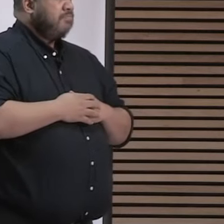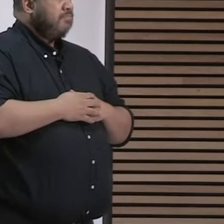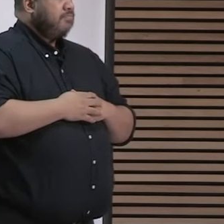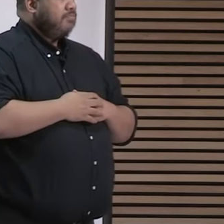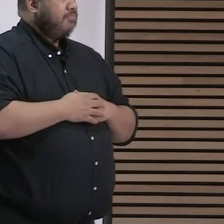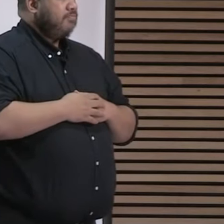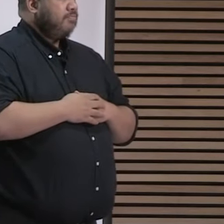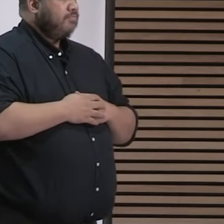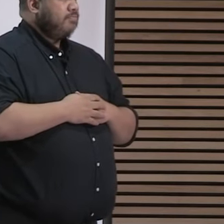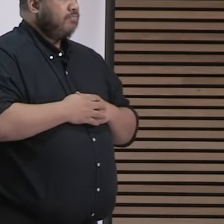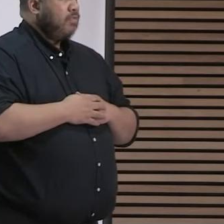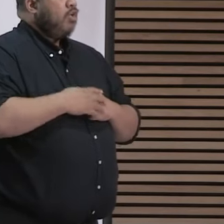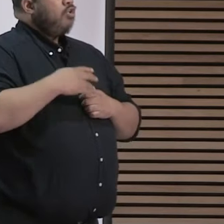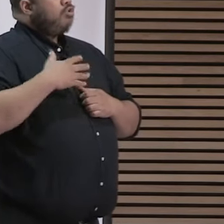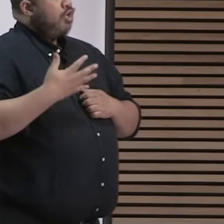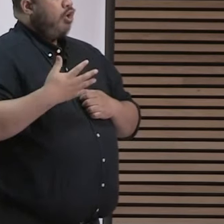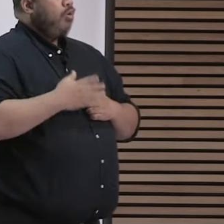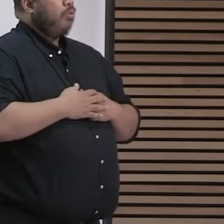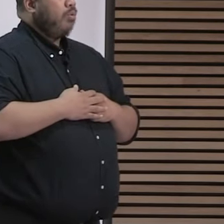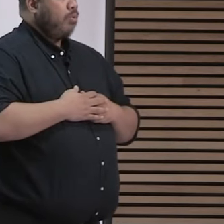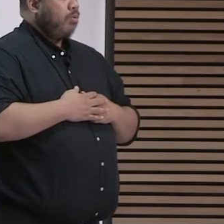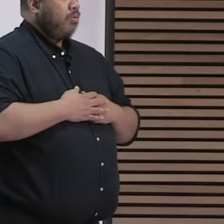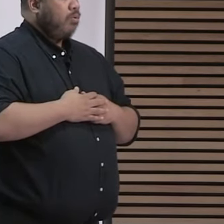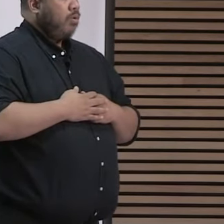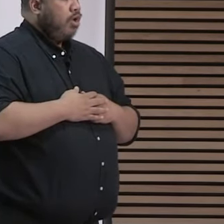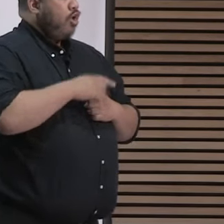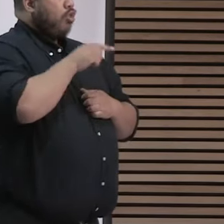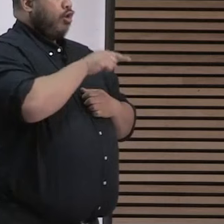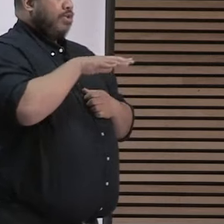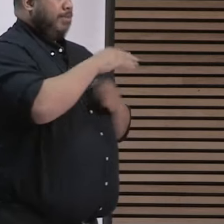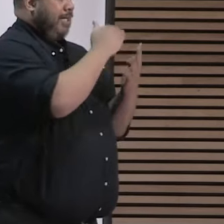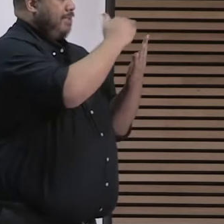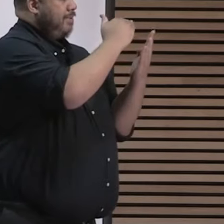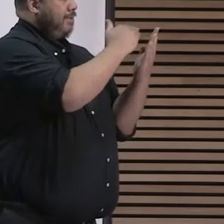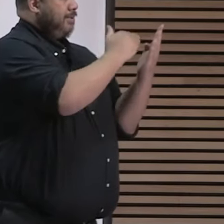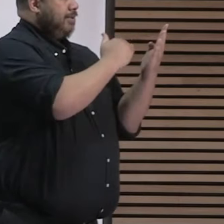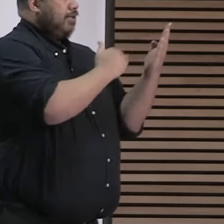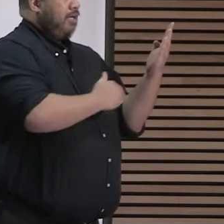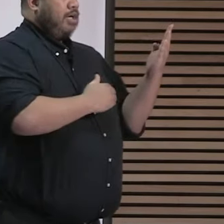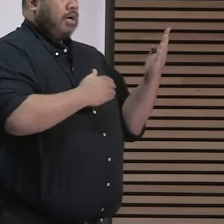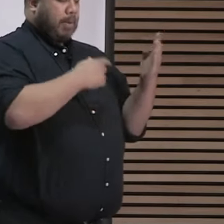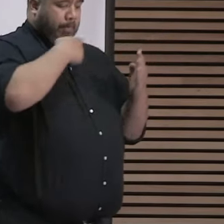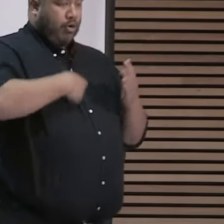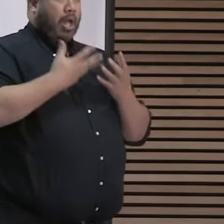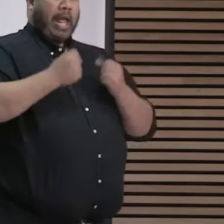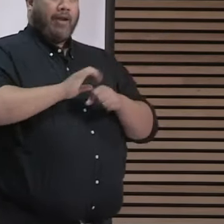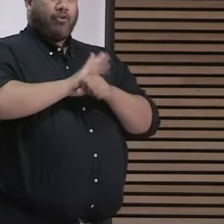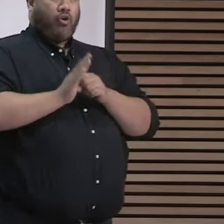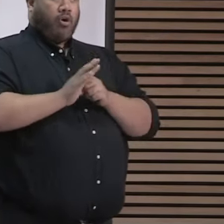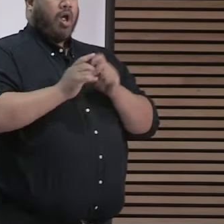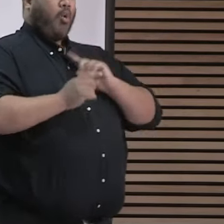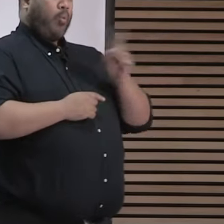All these places have just had a visit by someone who it transpires is a case. It doesn't mean that there is a need to avoid those